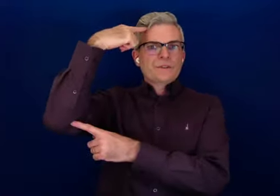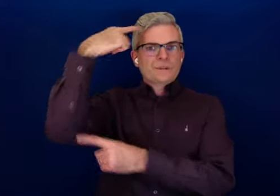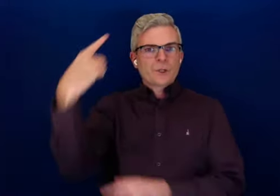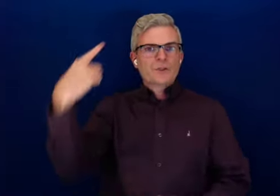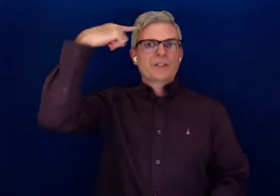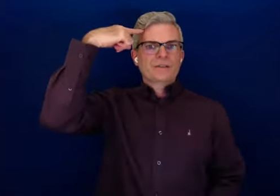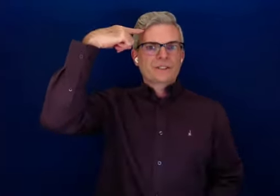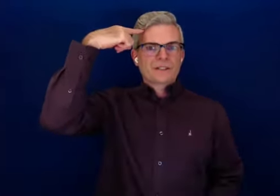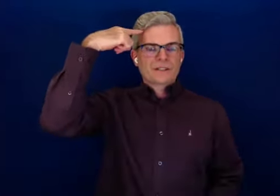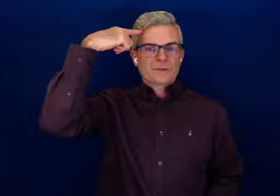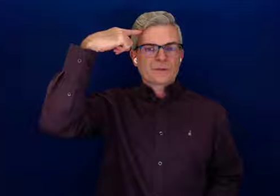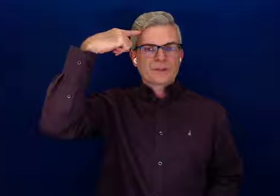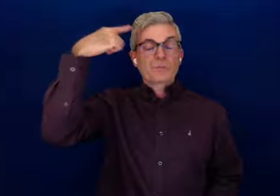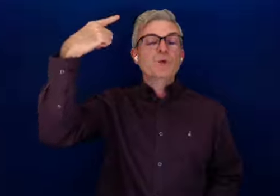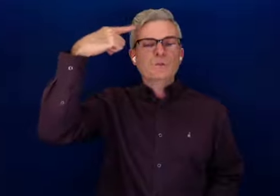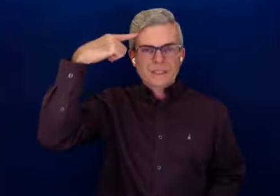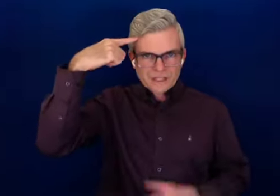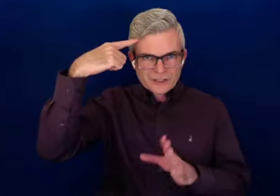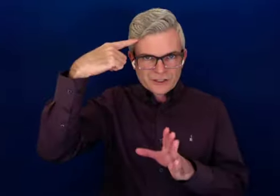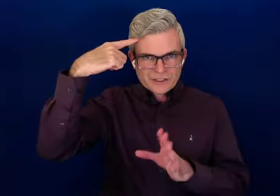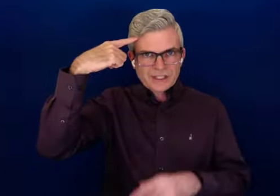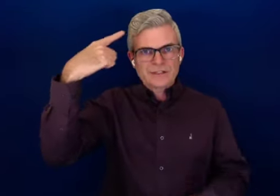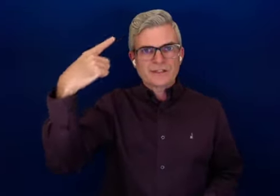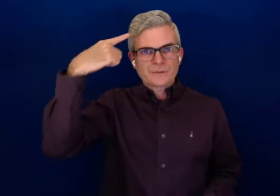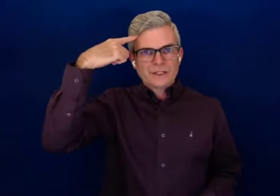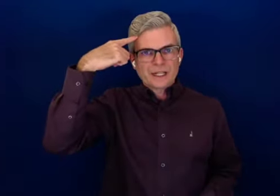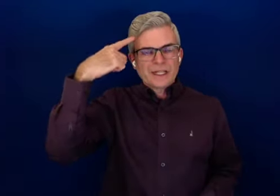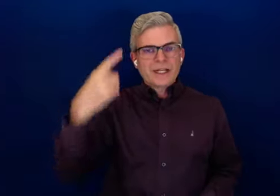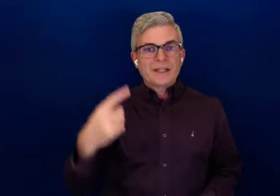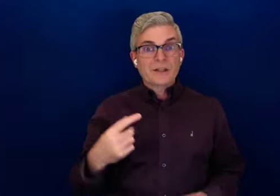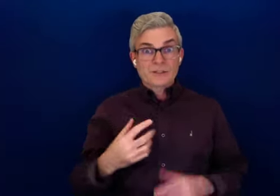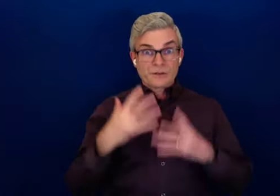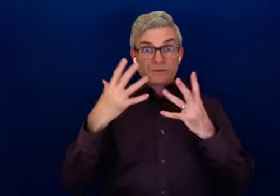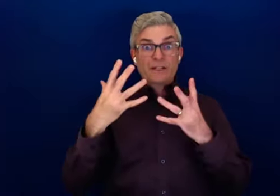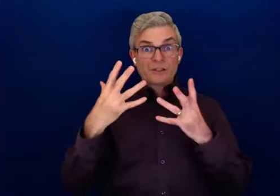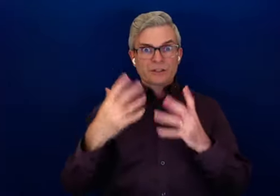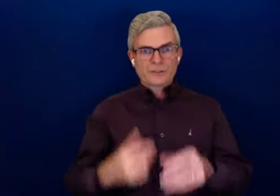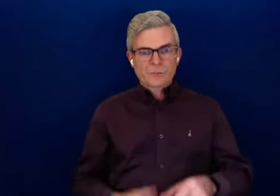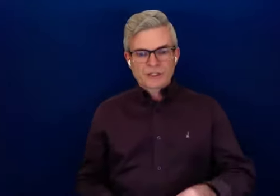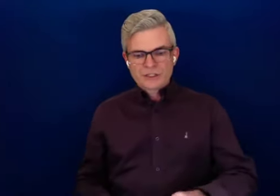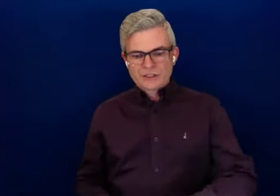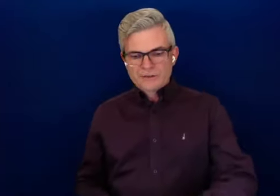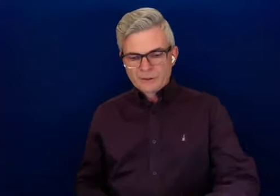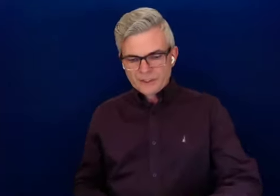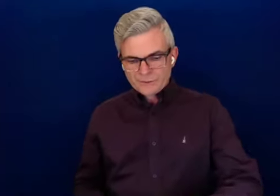the motion of it is different, the movement, I should say, is different, and also the facial expression is very different.